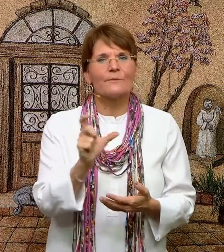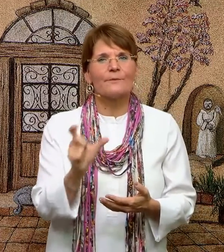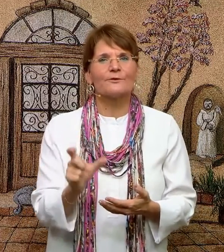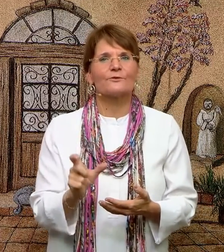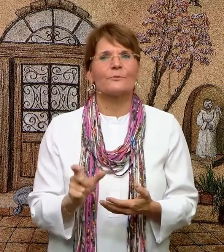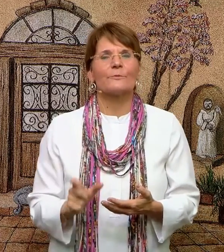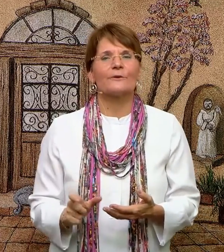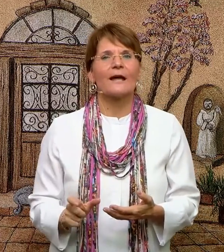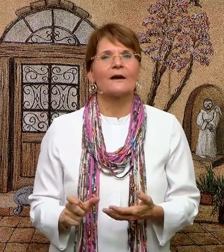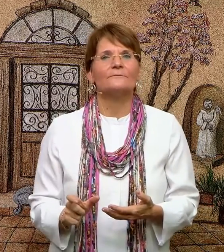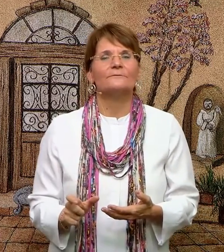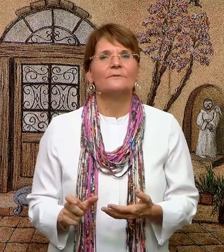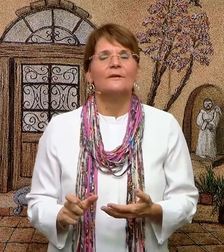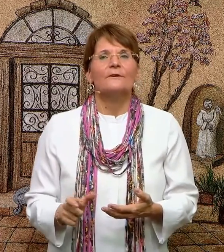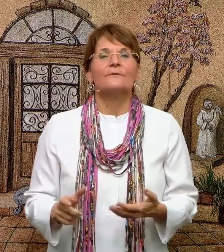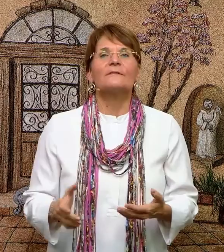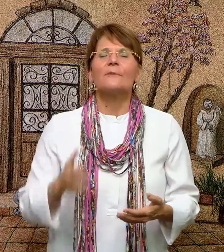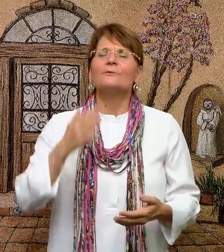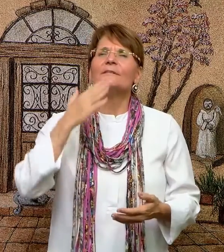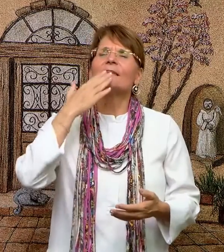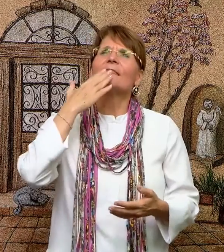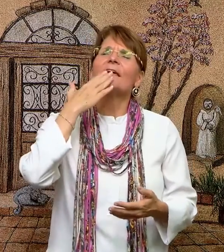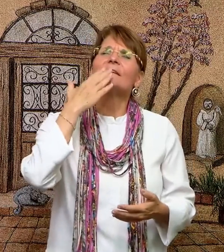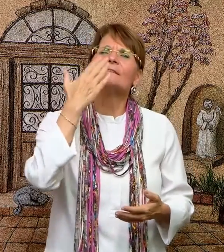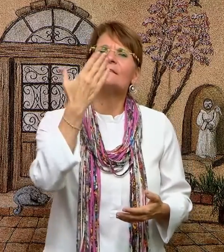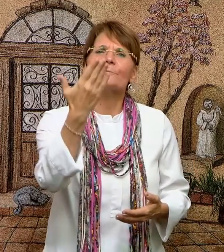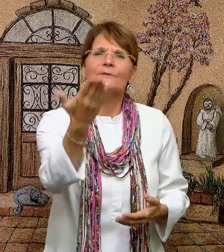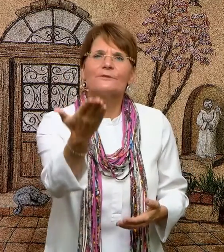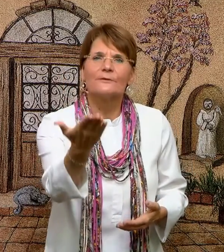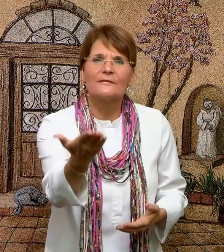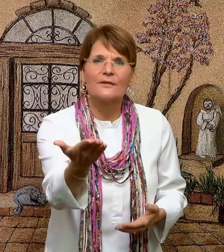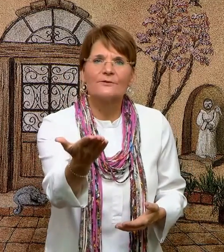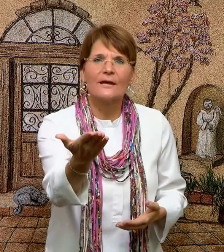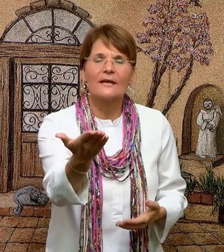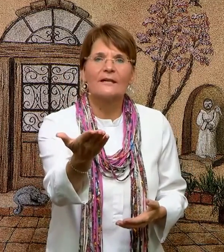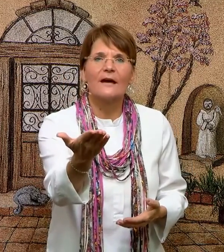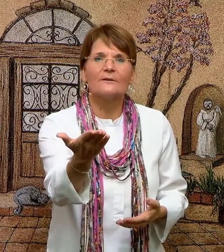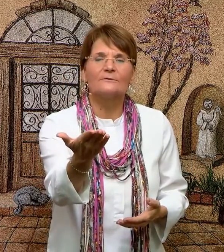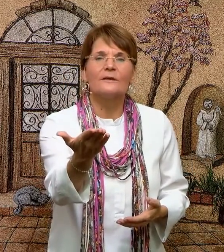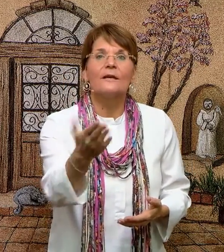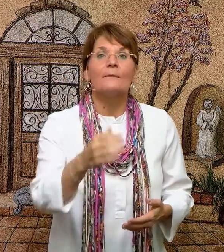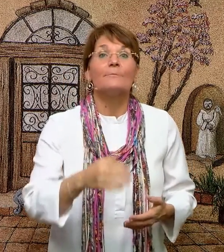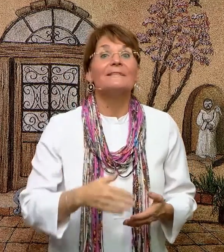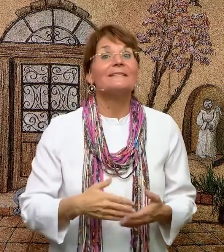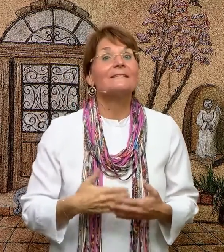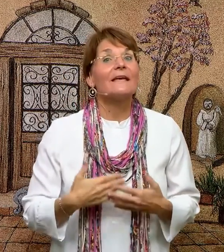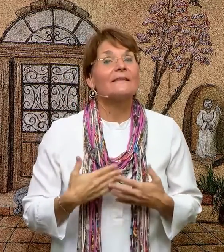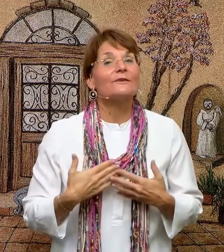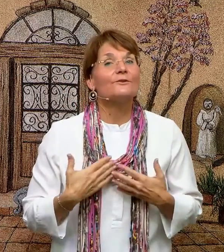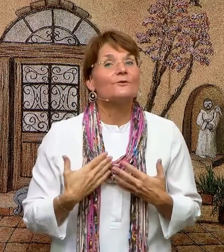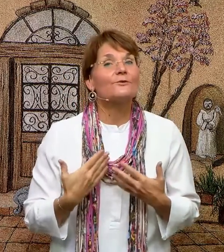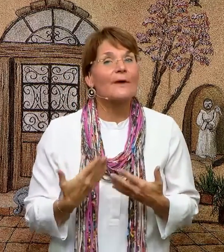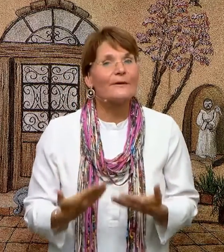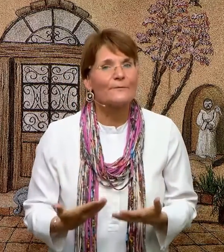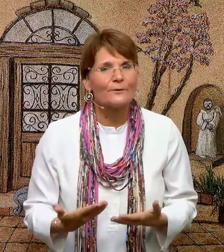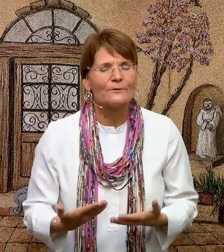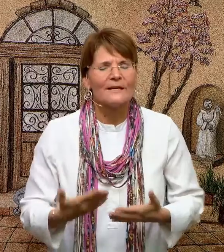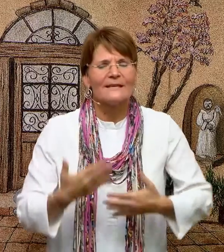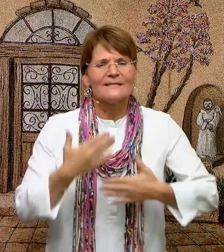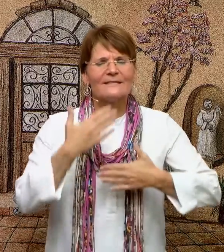the picture that we bring out. For example, to say thanks is simply to extend your hand out, but to say that you're grateful is to